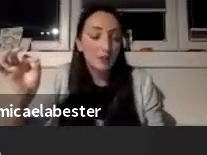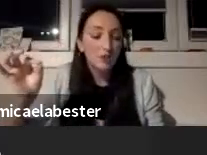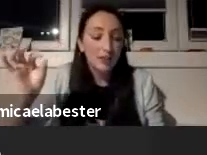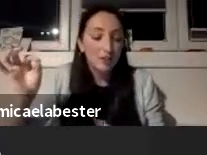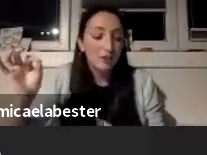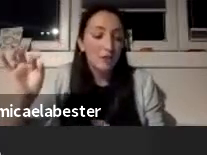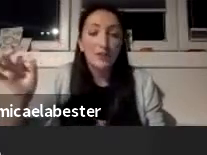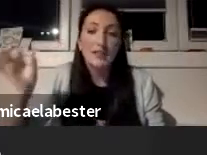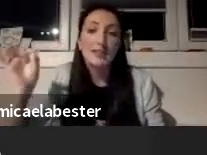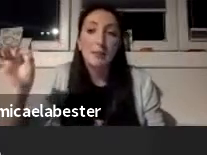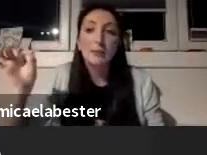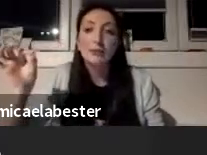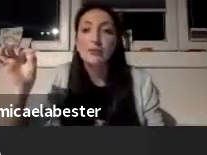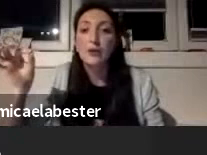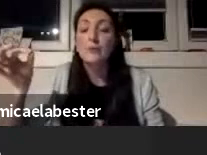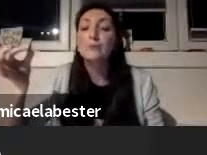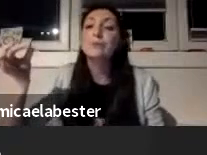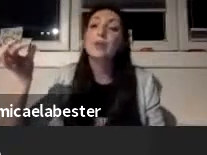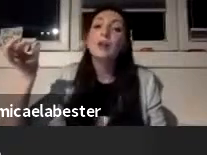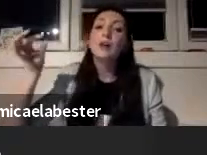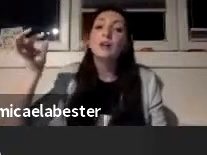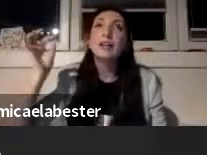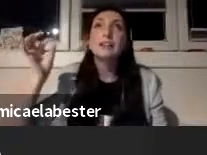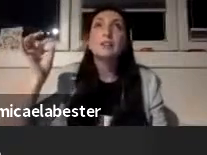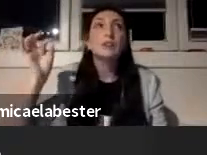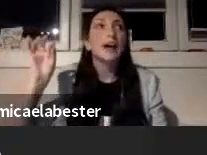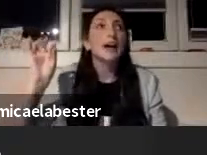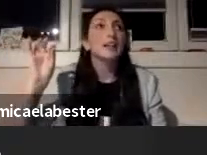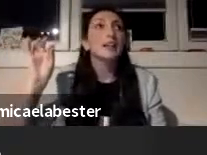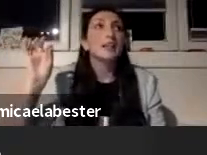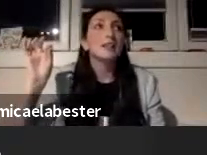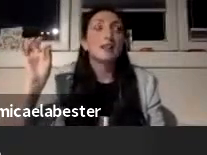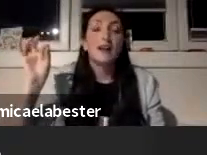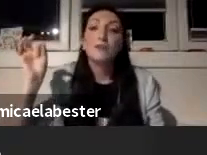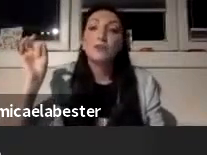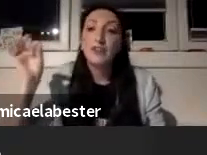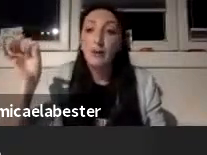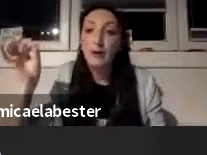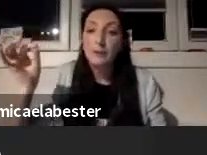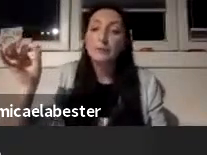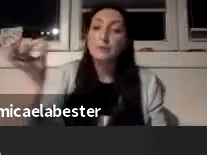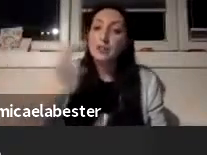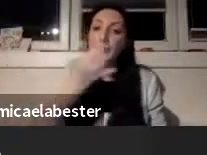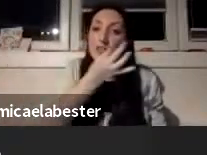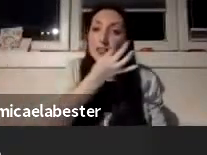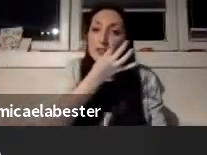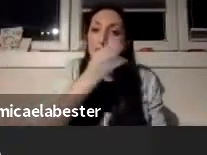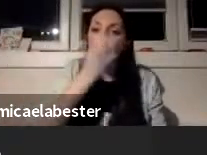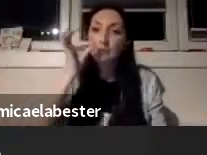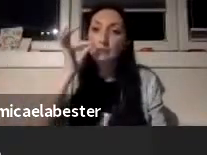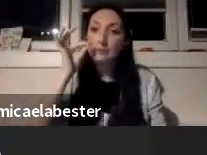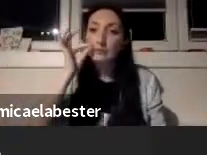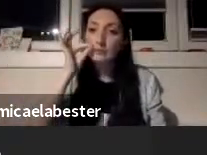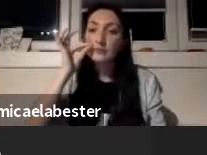best illustrated with an example. So let's look at the sign for flower, which is